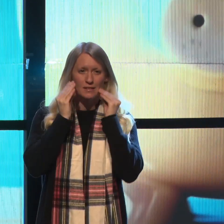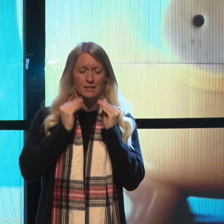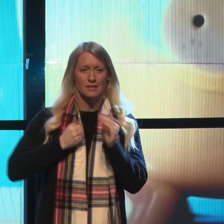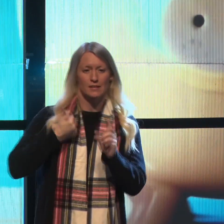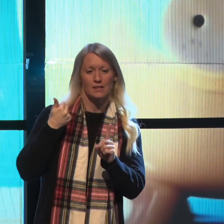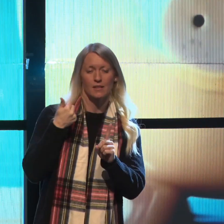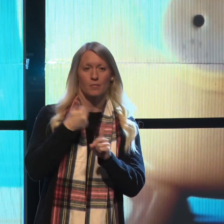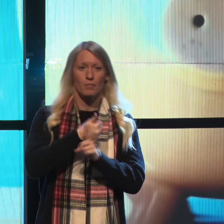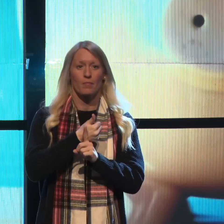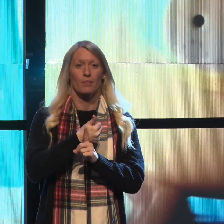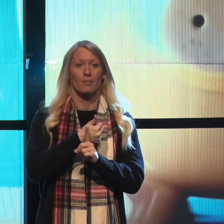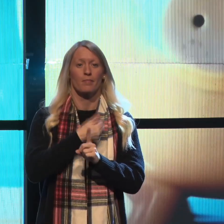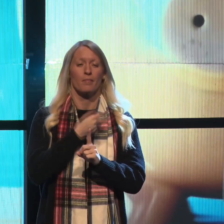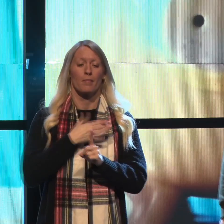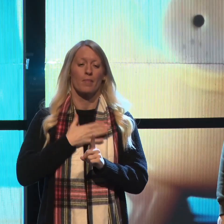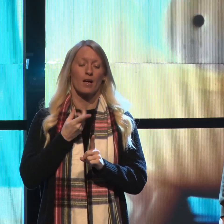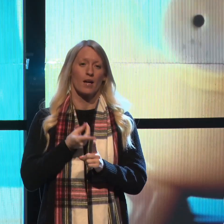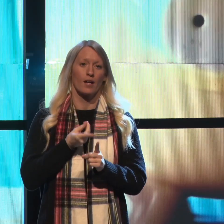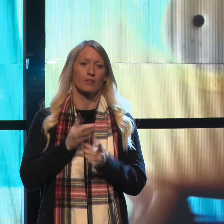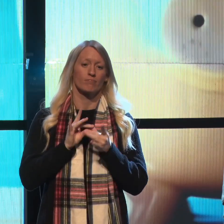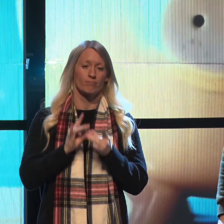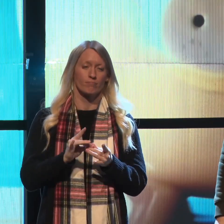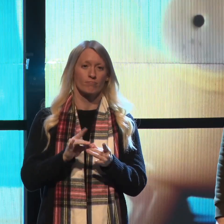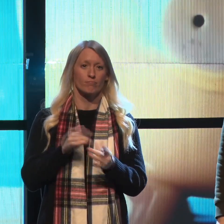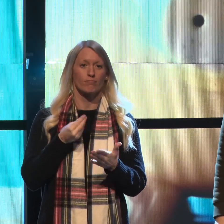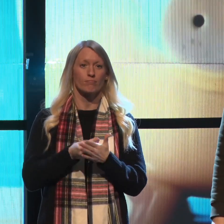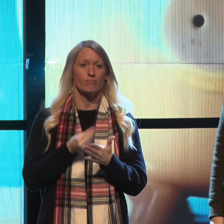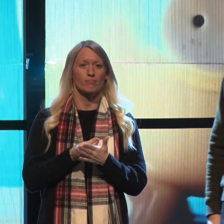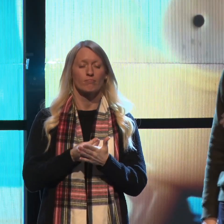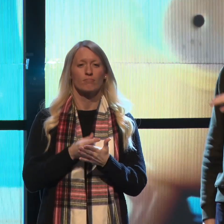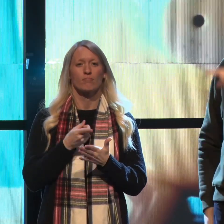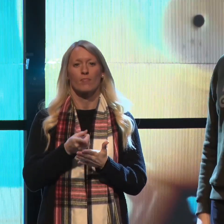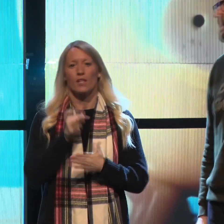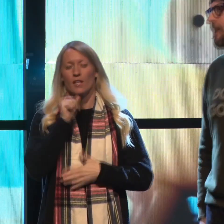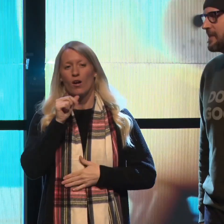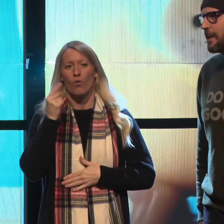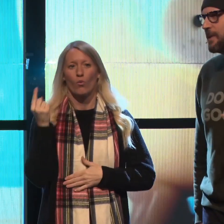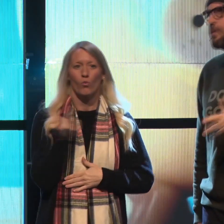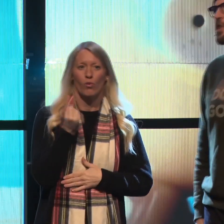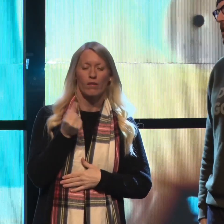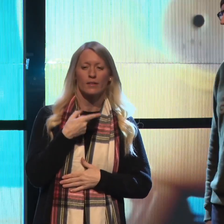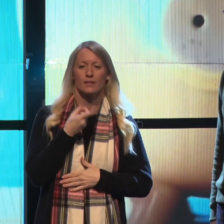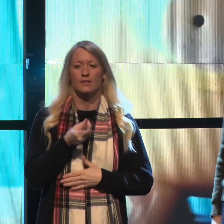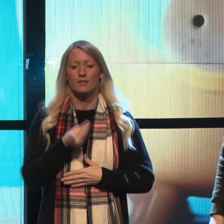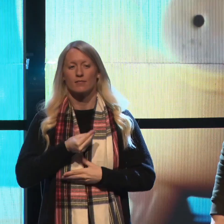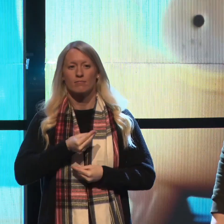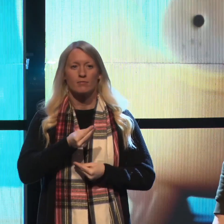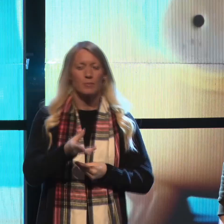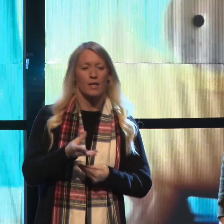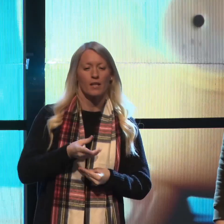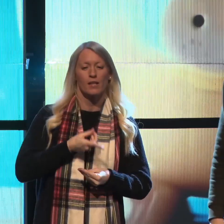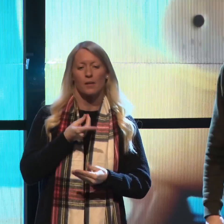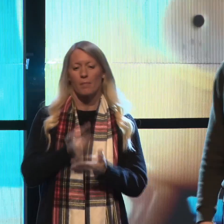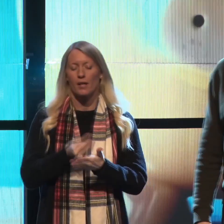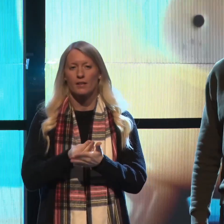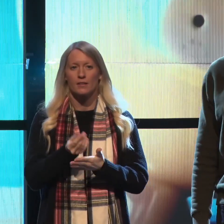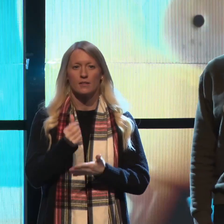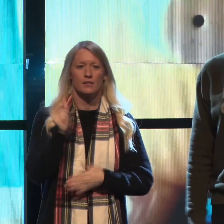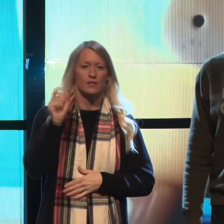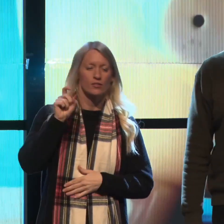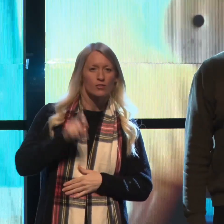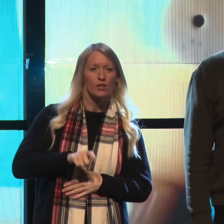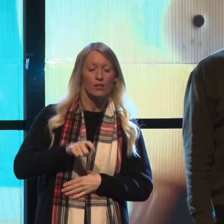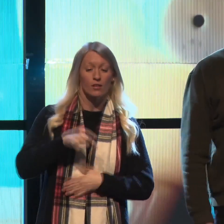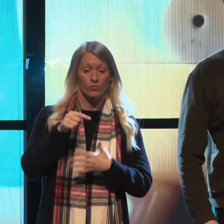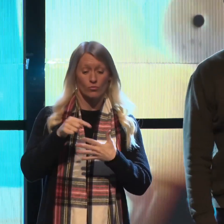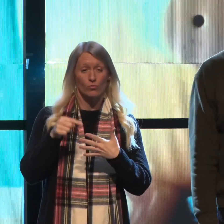simply something bad happens or something unforeseen happens, right? Or that we spend on something we shouldn't. Like all of us could say those are things that